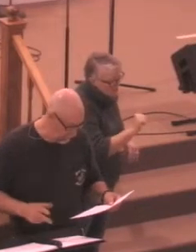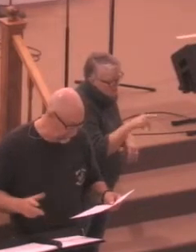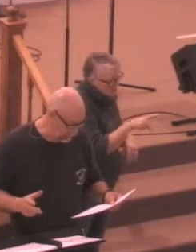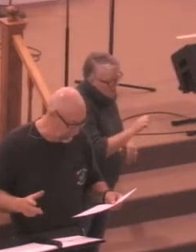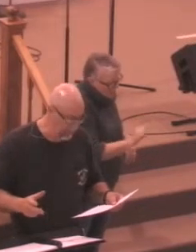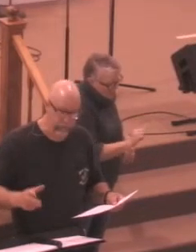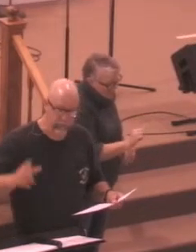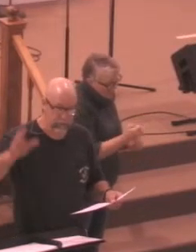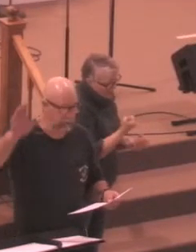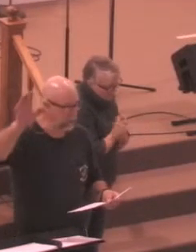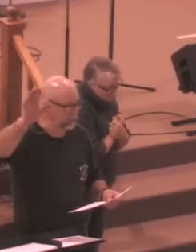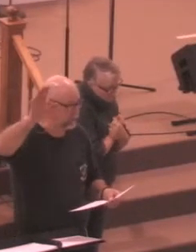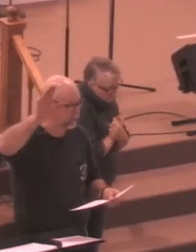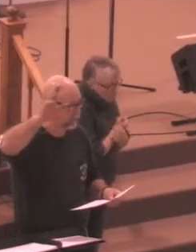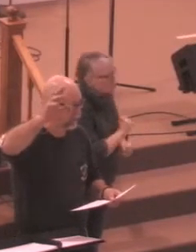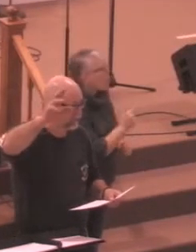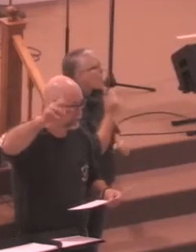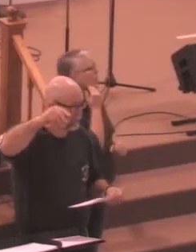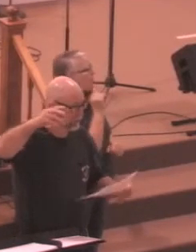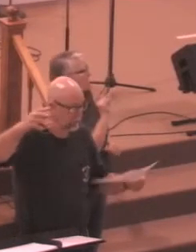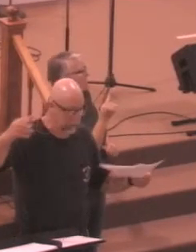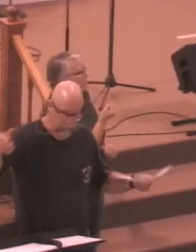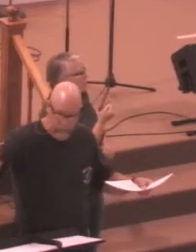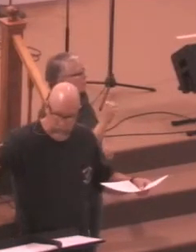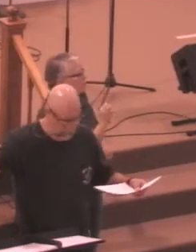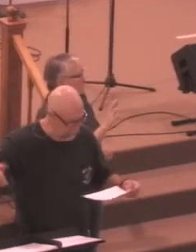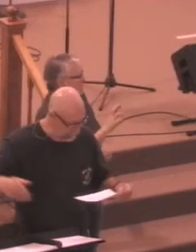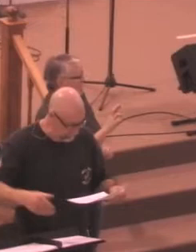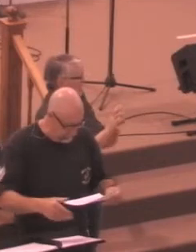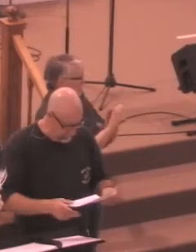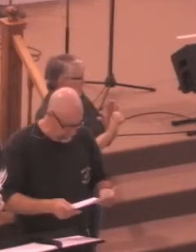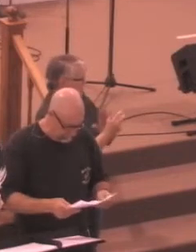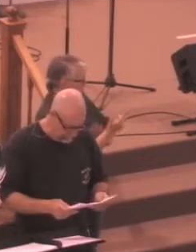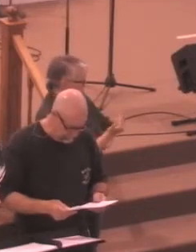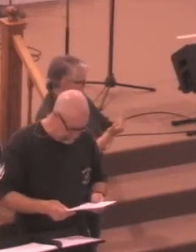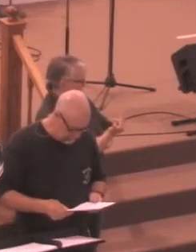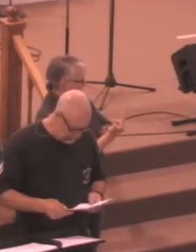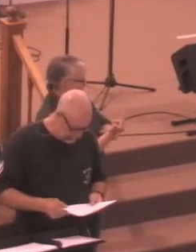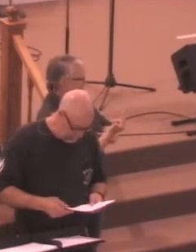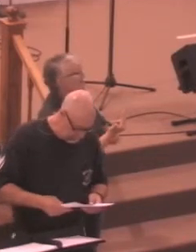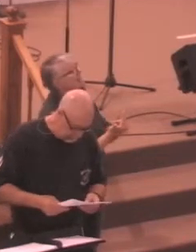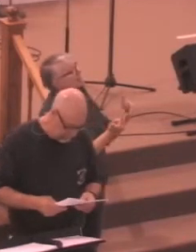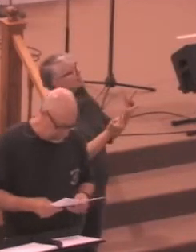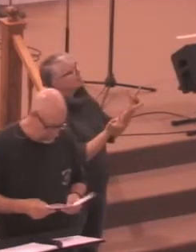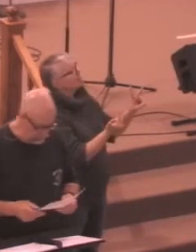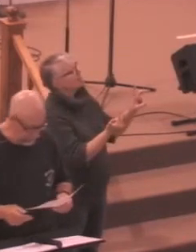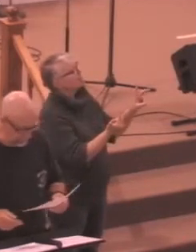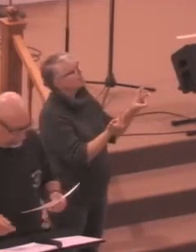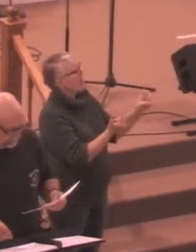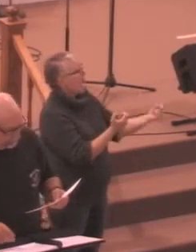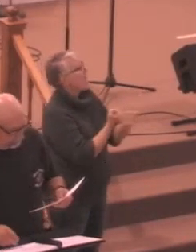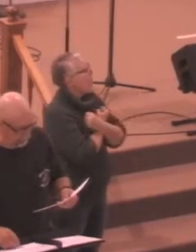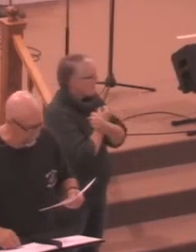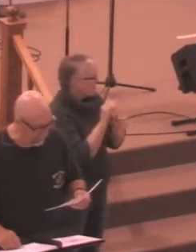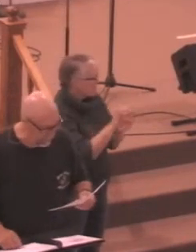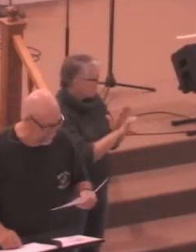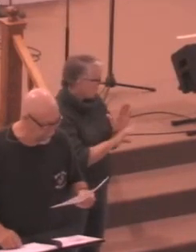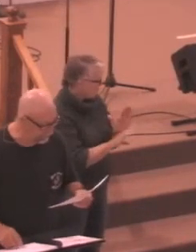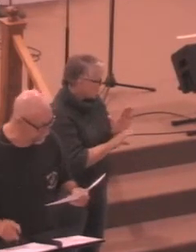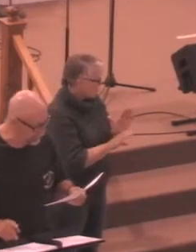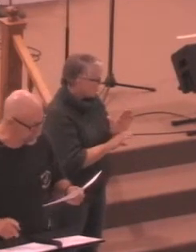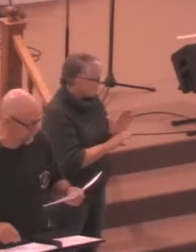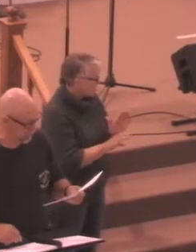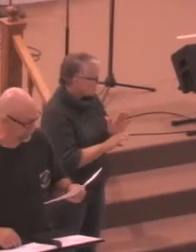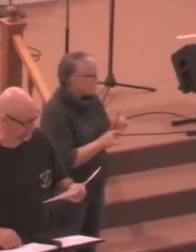So everybody knows 1 Corinthians 13 is the love chapter. But there's no book that speaks more about agape